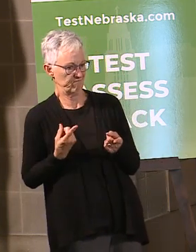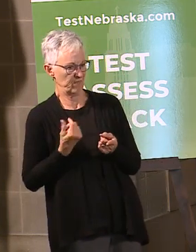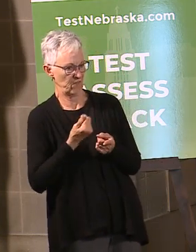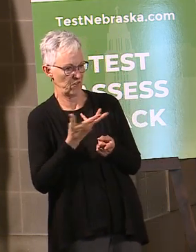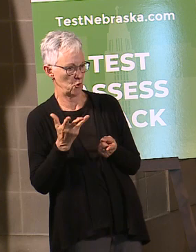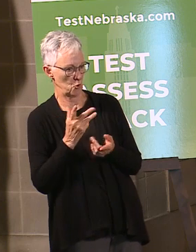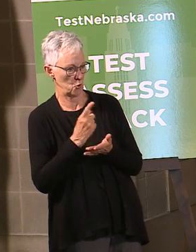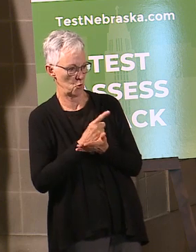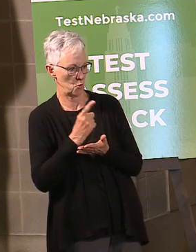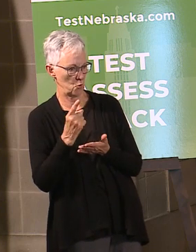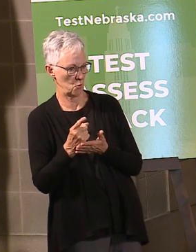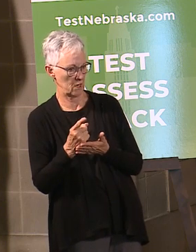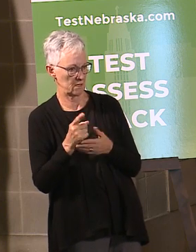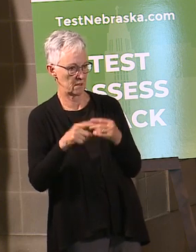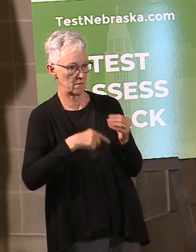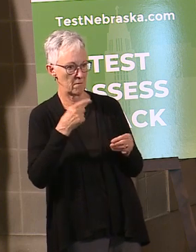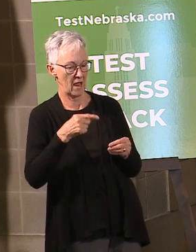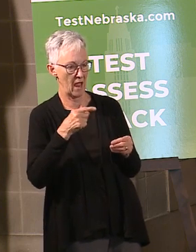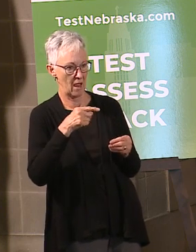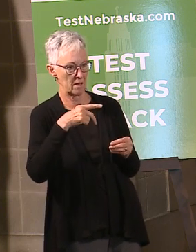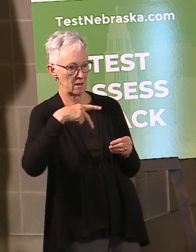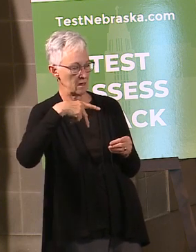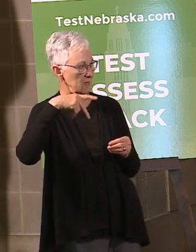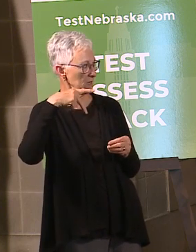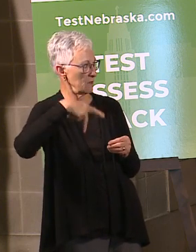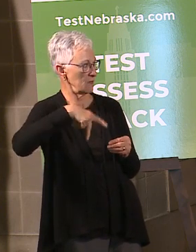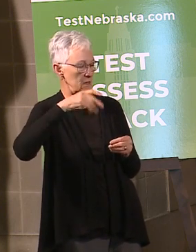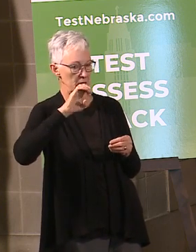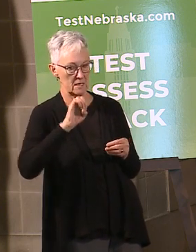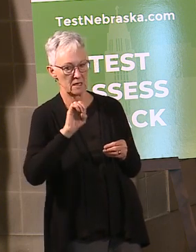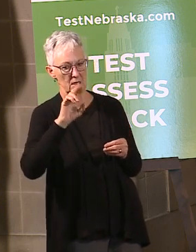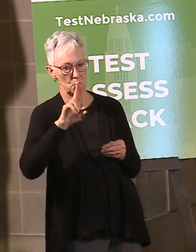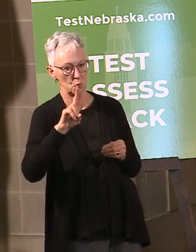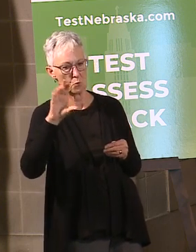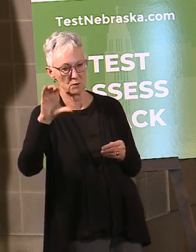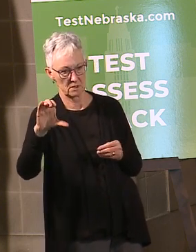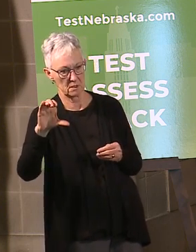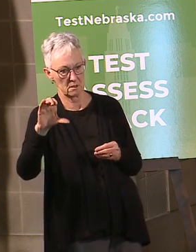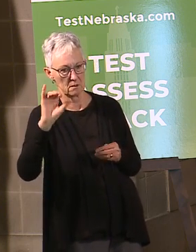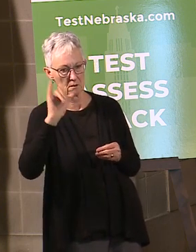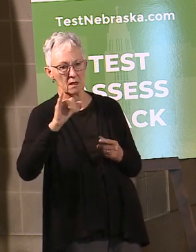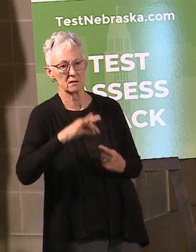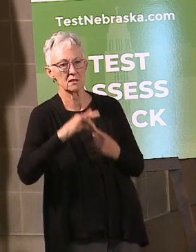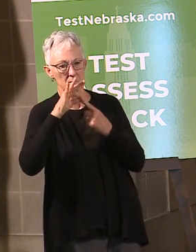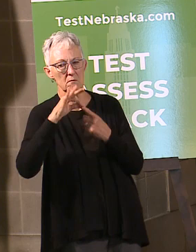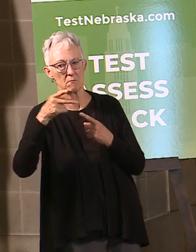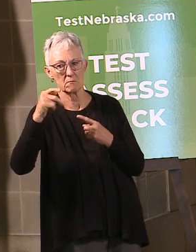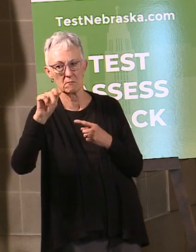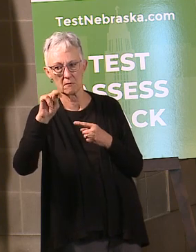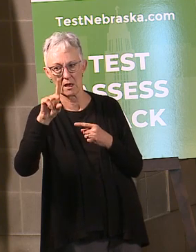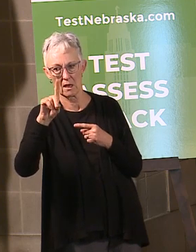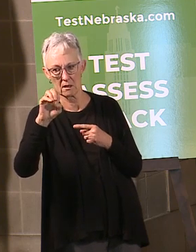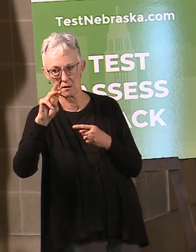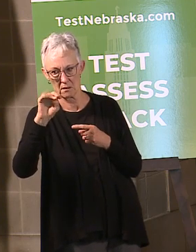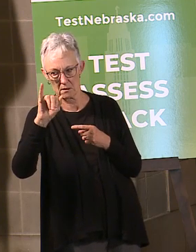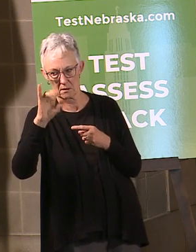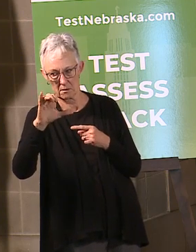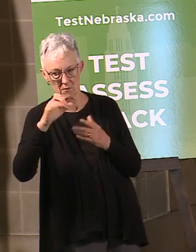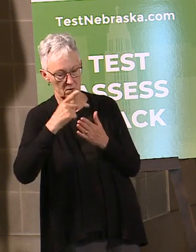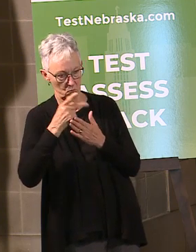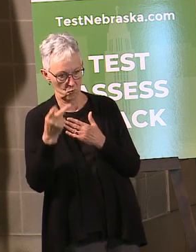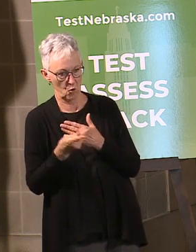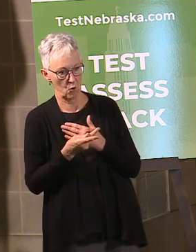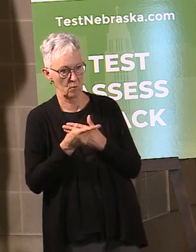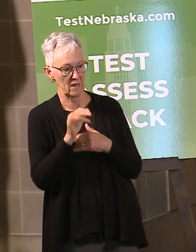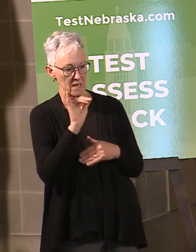the PEUC program. The PEUC program went up yesterday.